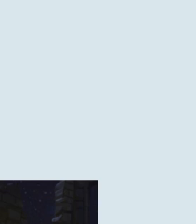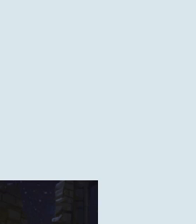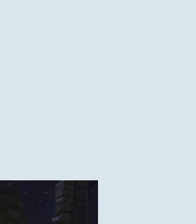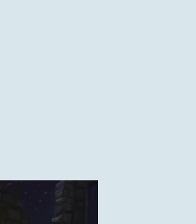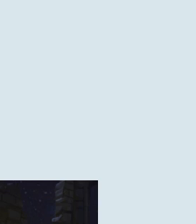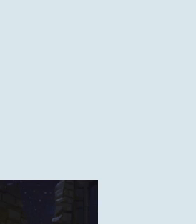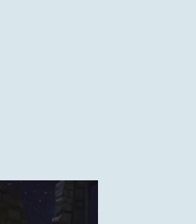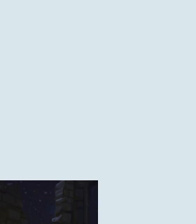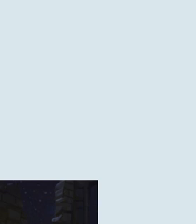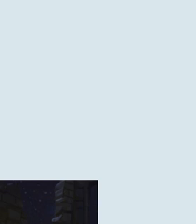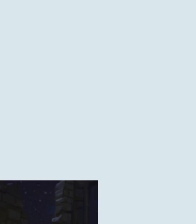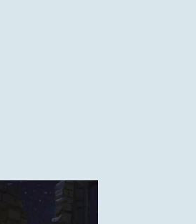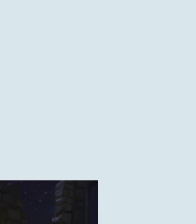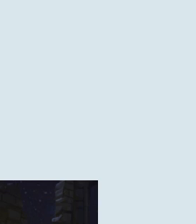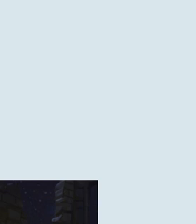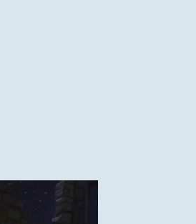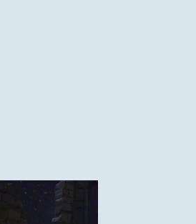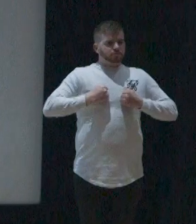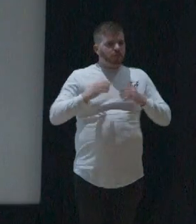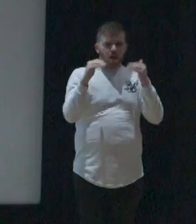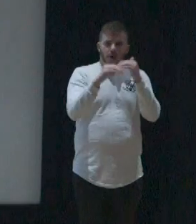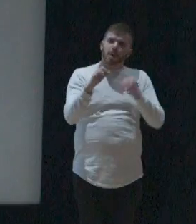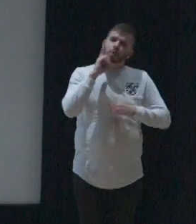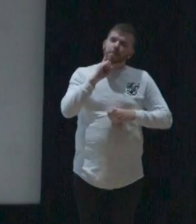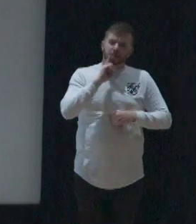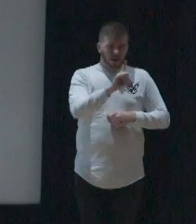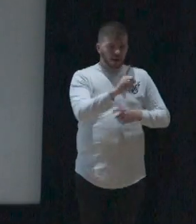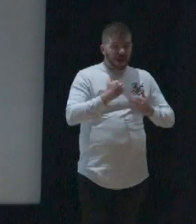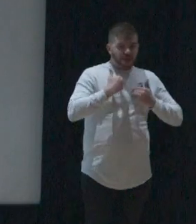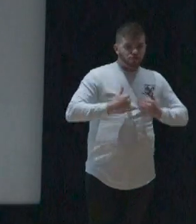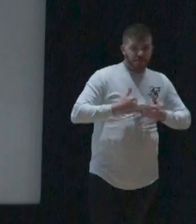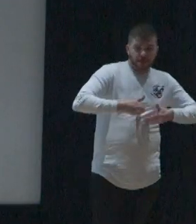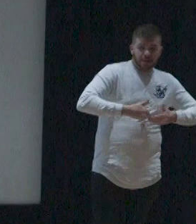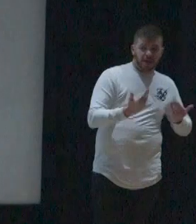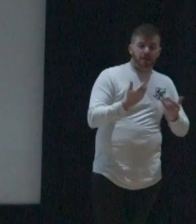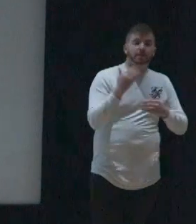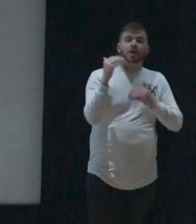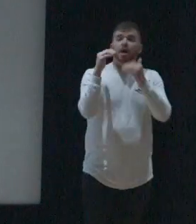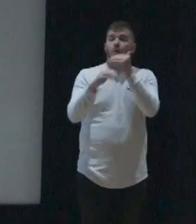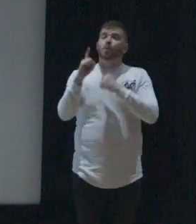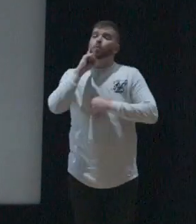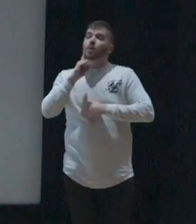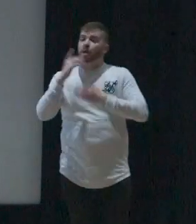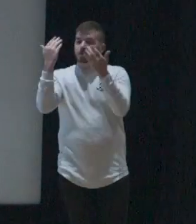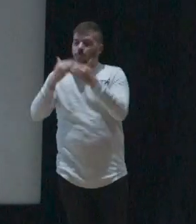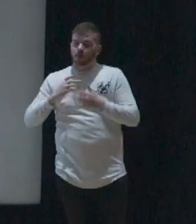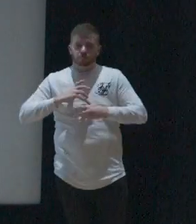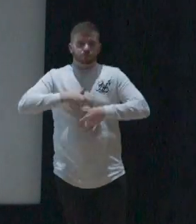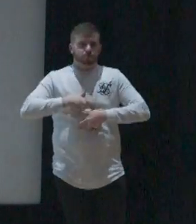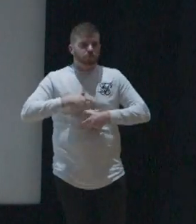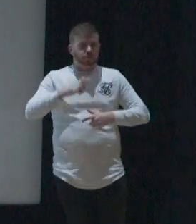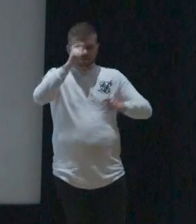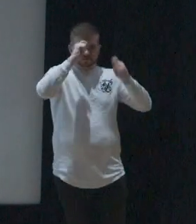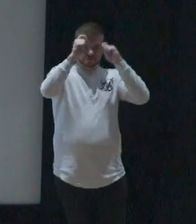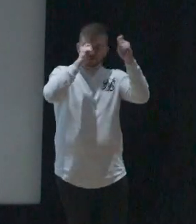new persona as a highwaywoman, because remember, she's an aristocrat by day and a highwaywoman by night. So in the second dialogue screen that I've shown